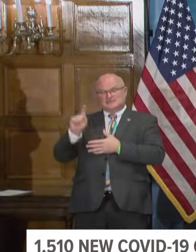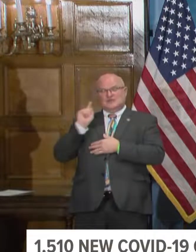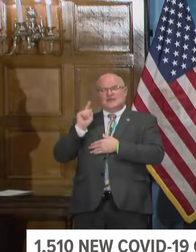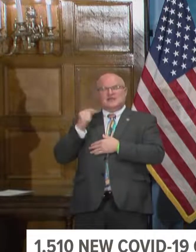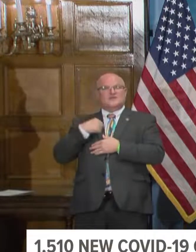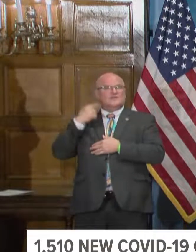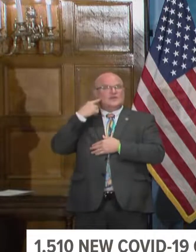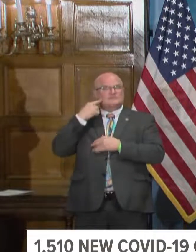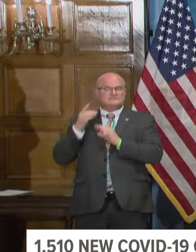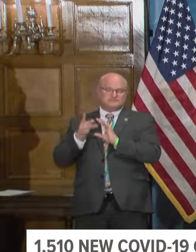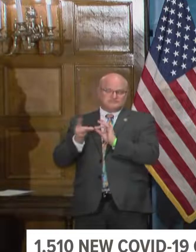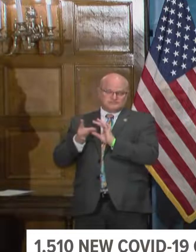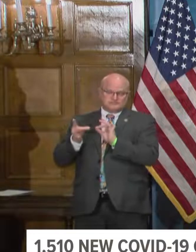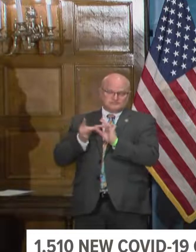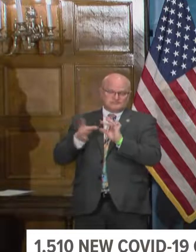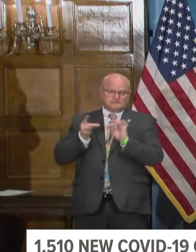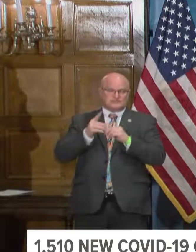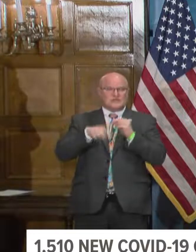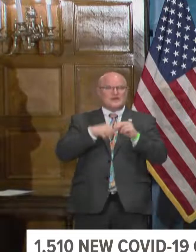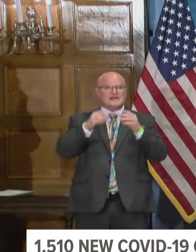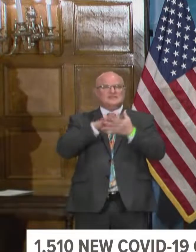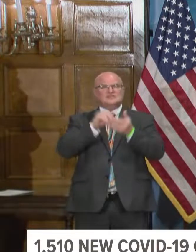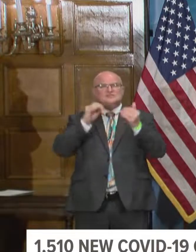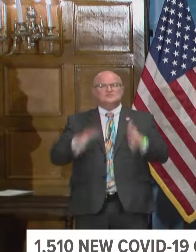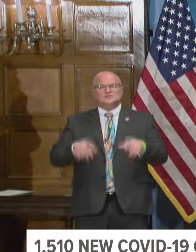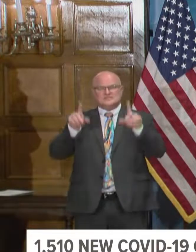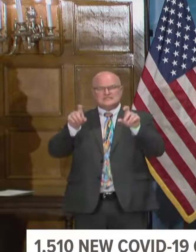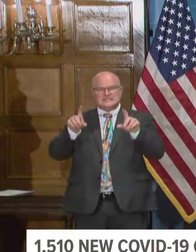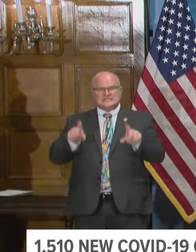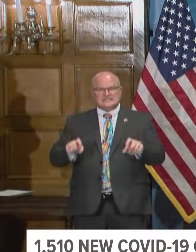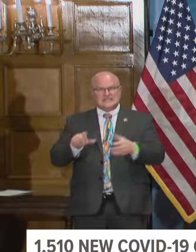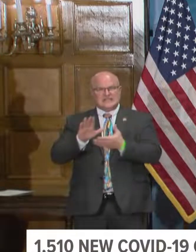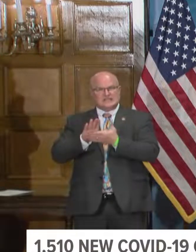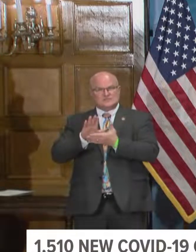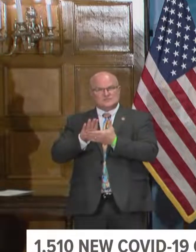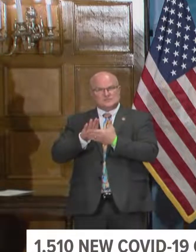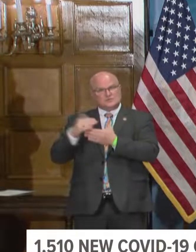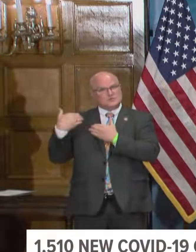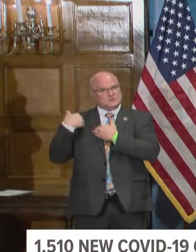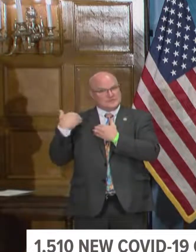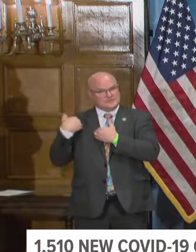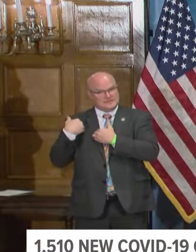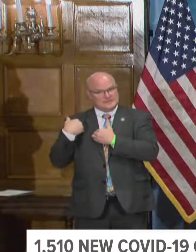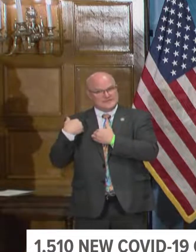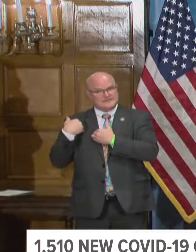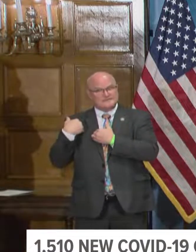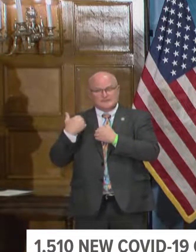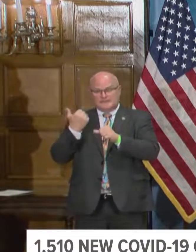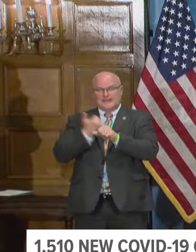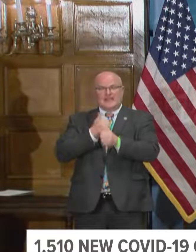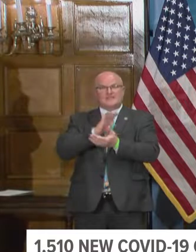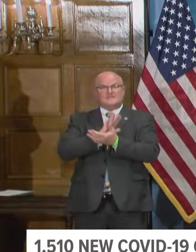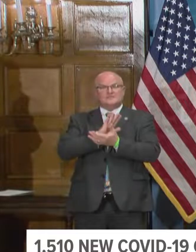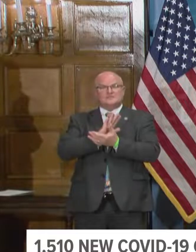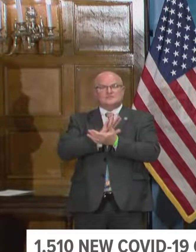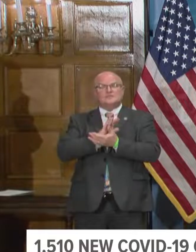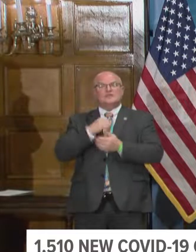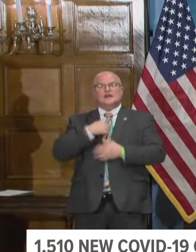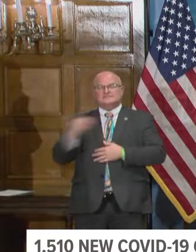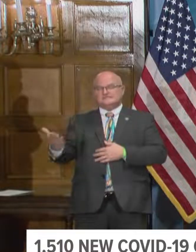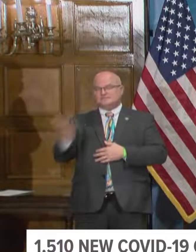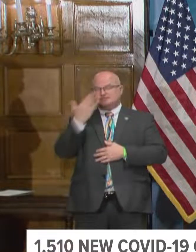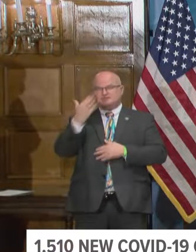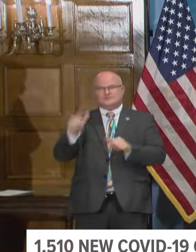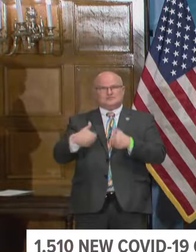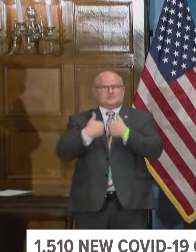lot of conversations around student testing and school accountability. Every school in the state has faced unprecedented